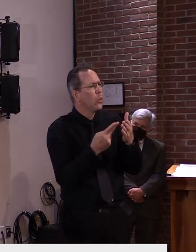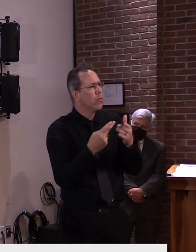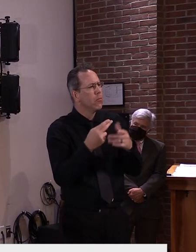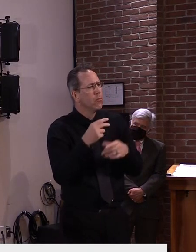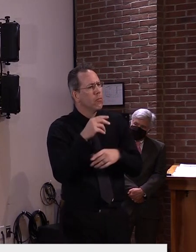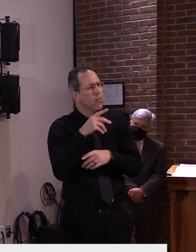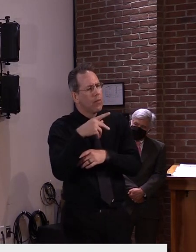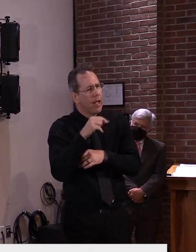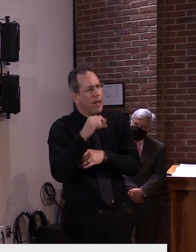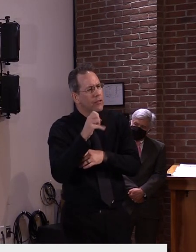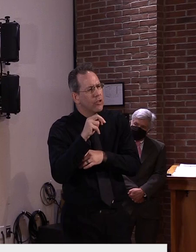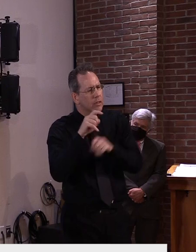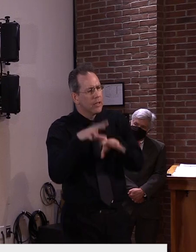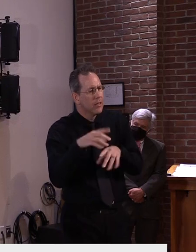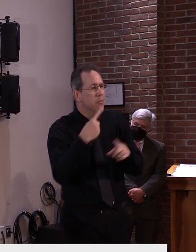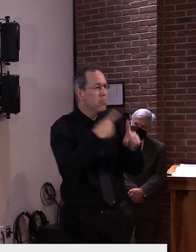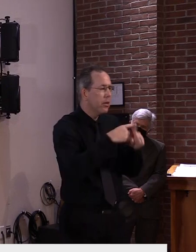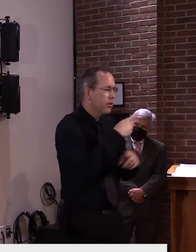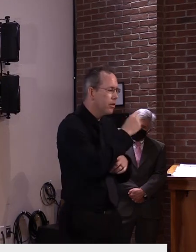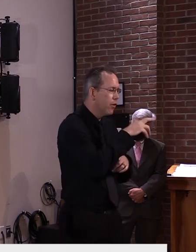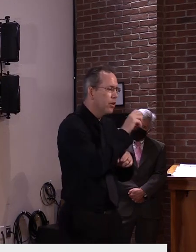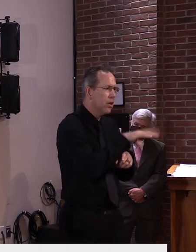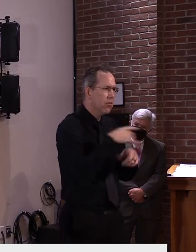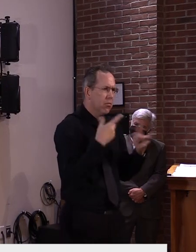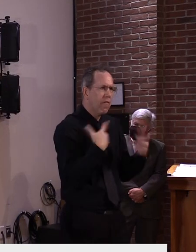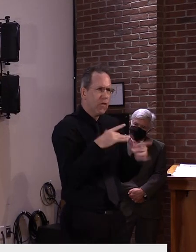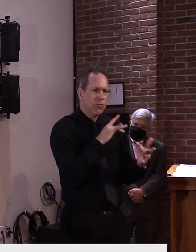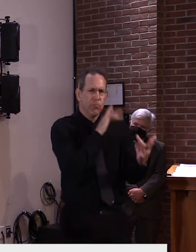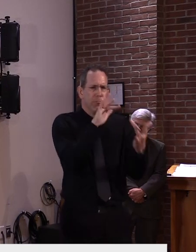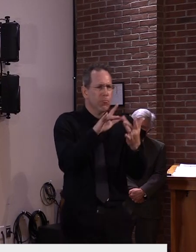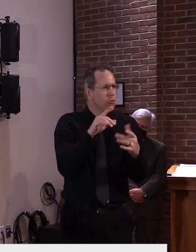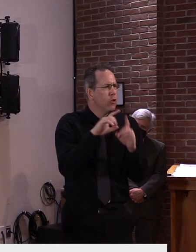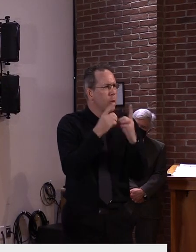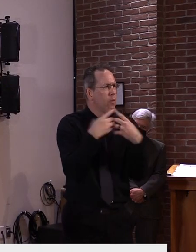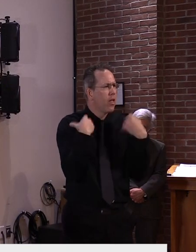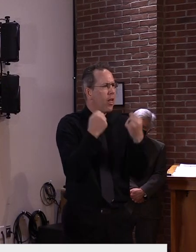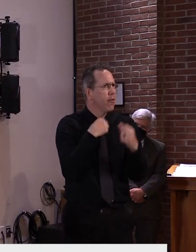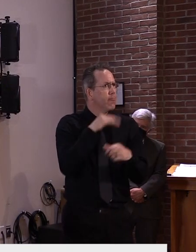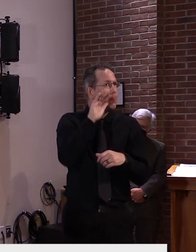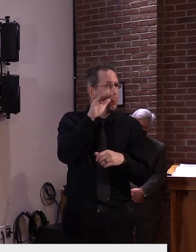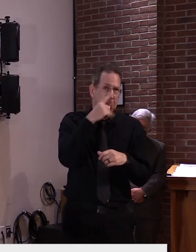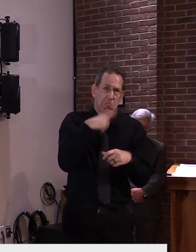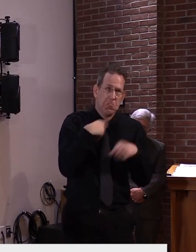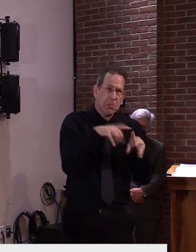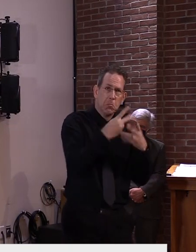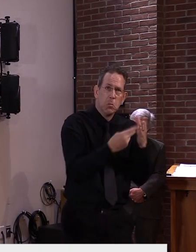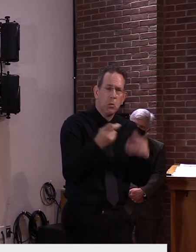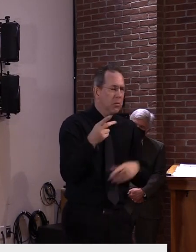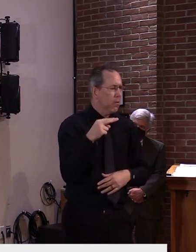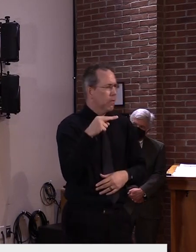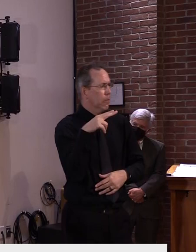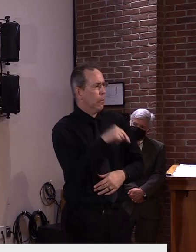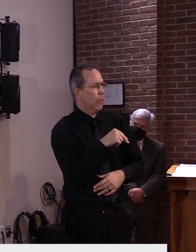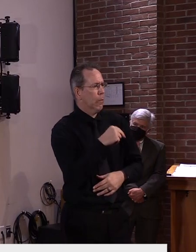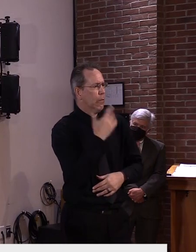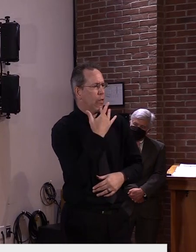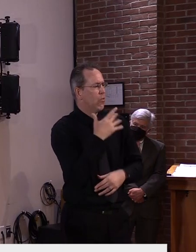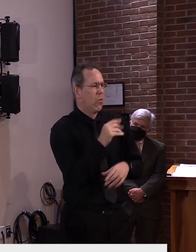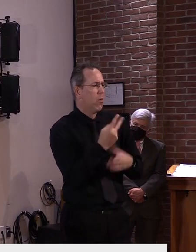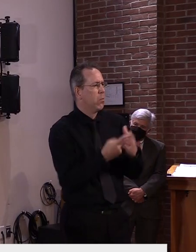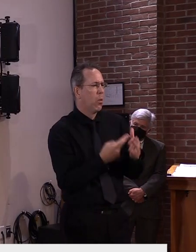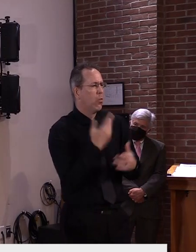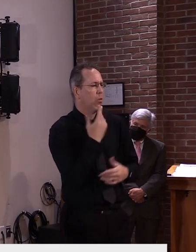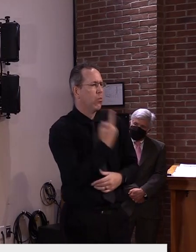interested. But the follow-up... It was another health department representative. Okay. But the follow-up to